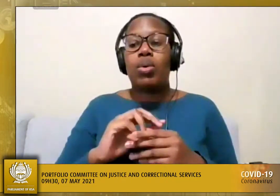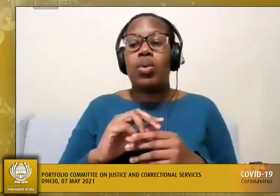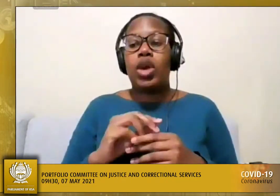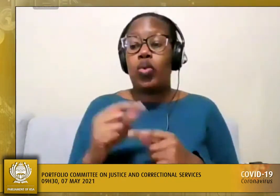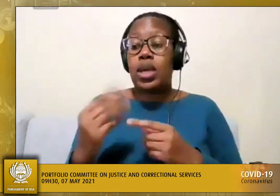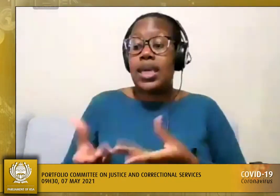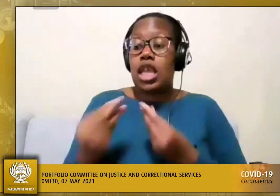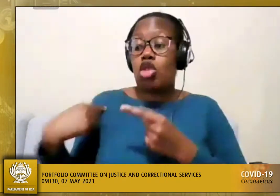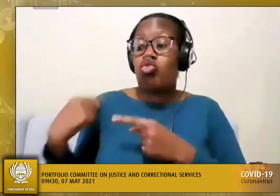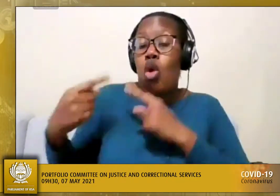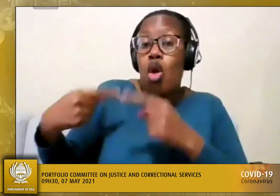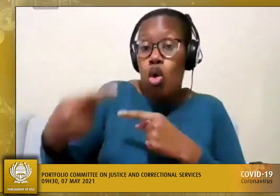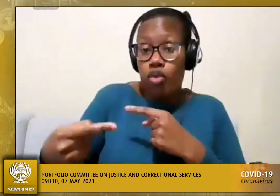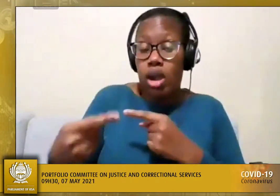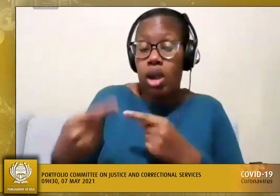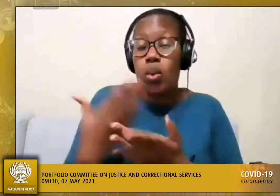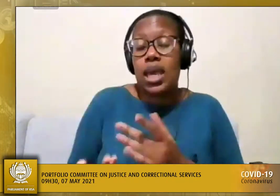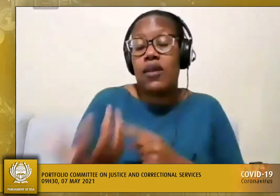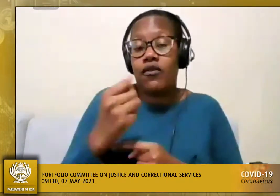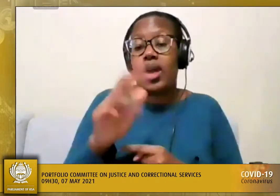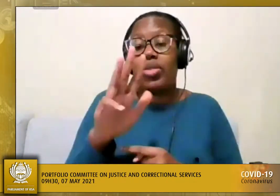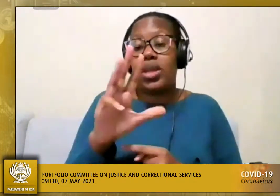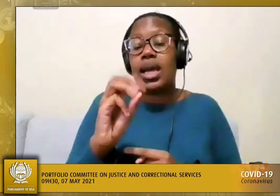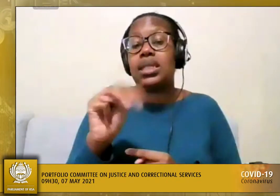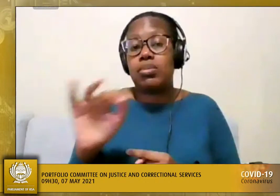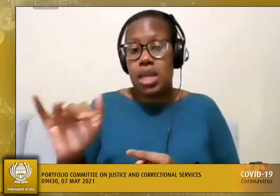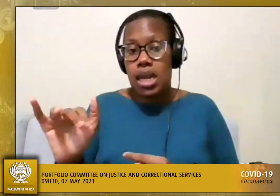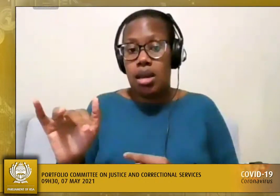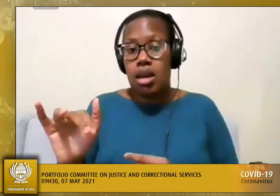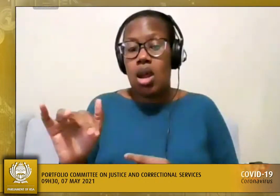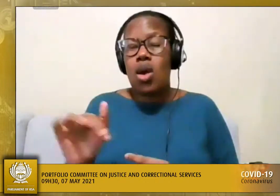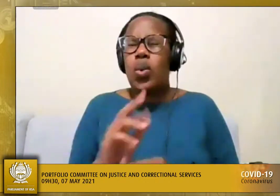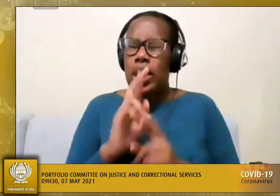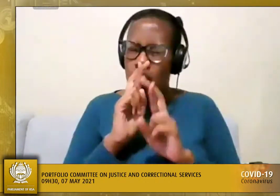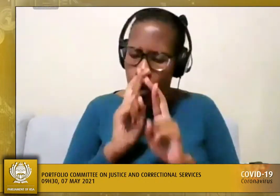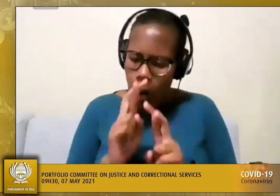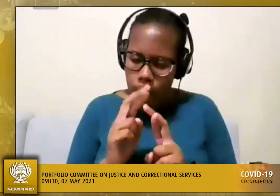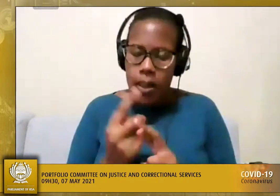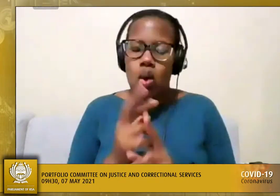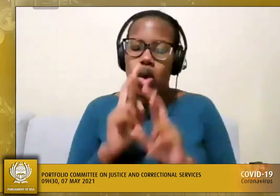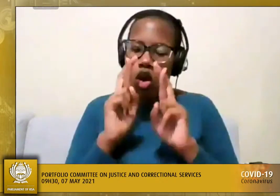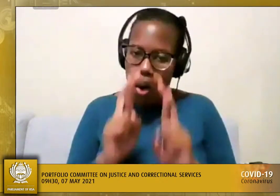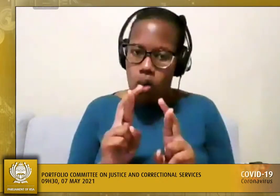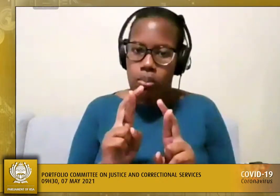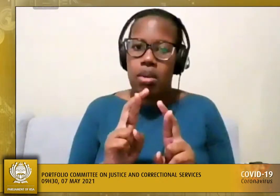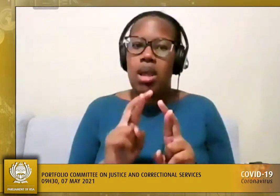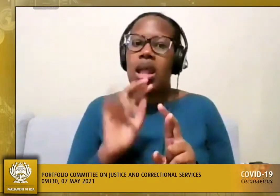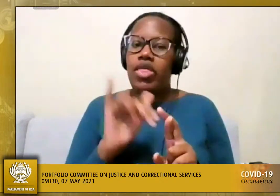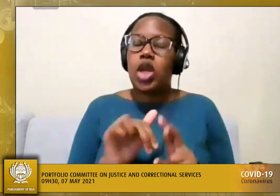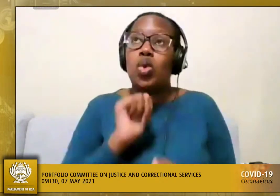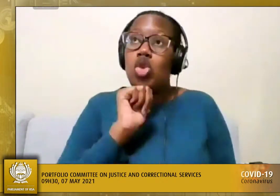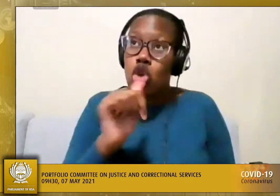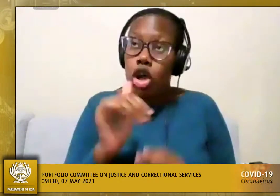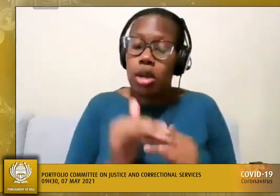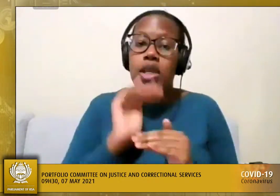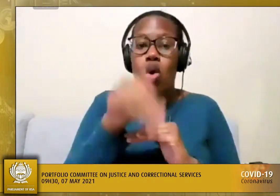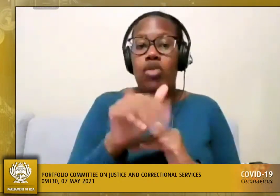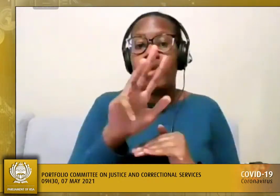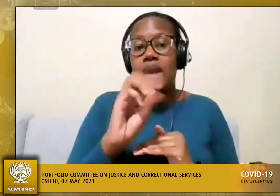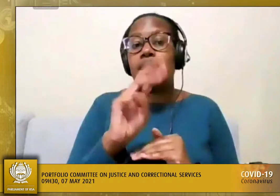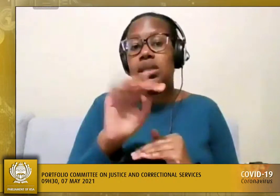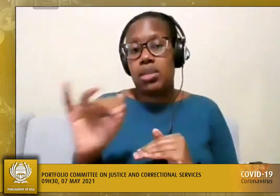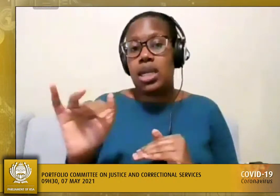find that required 90 million and we can only hope and hope that it won't be more than that 90 million and